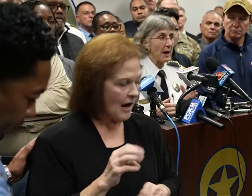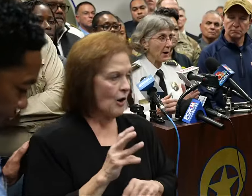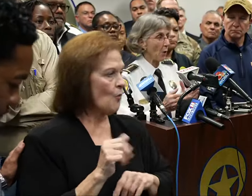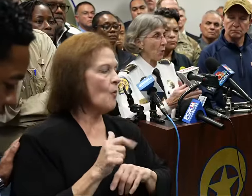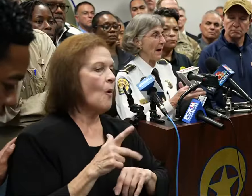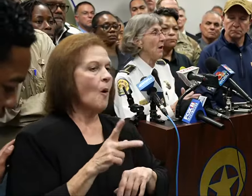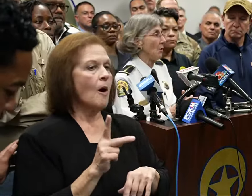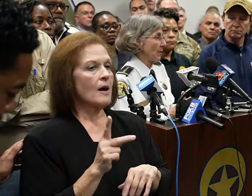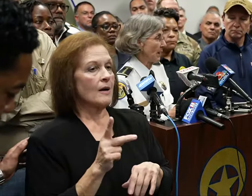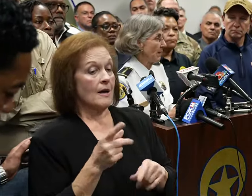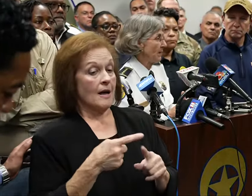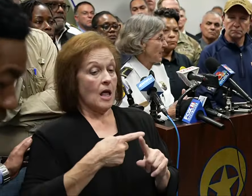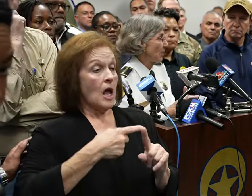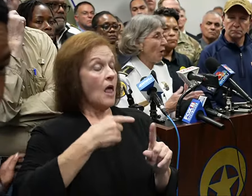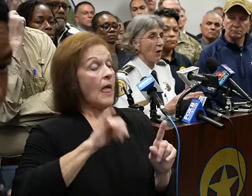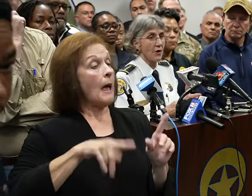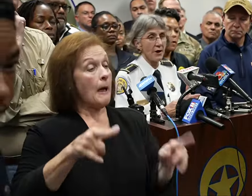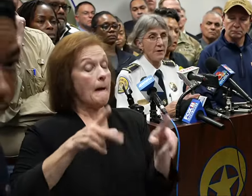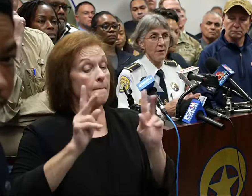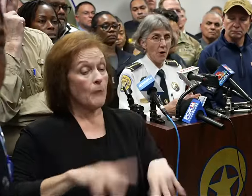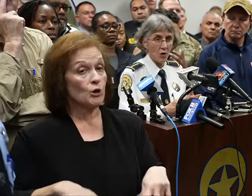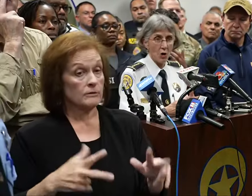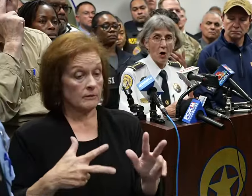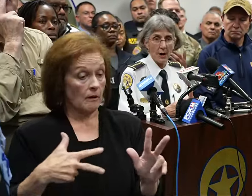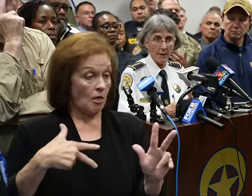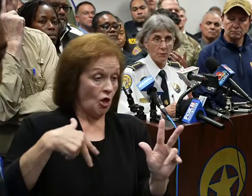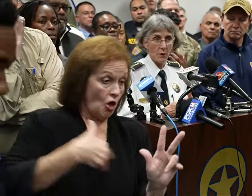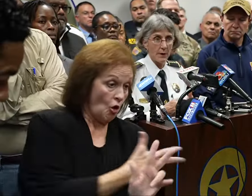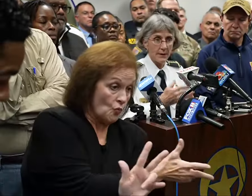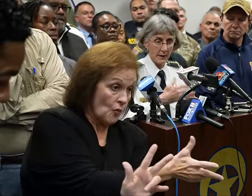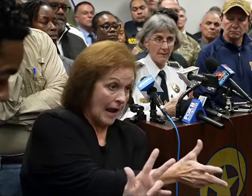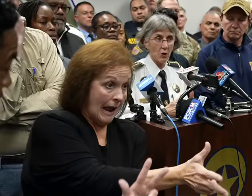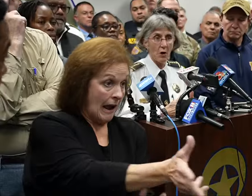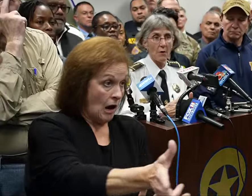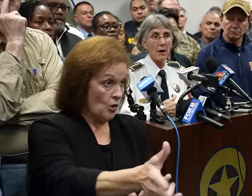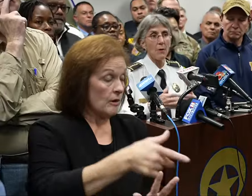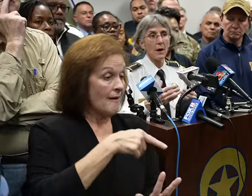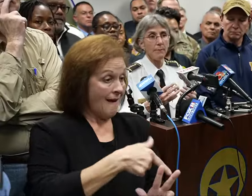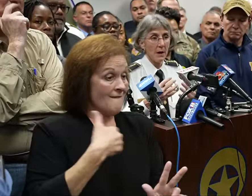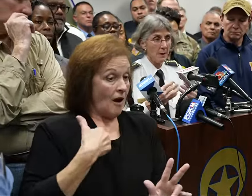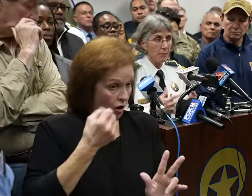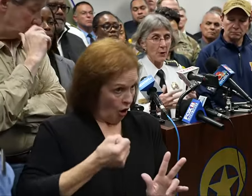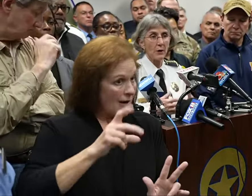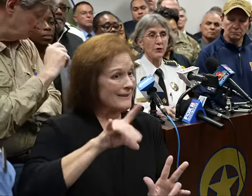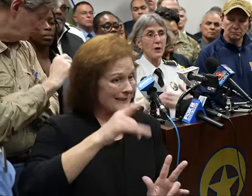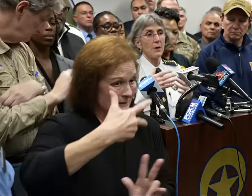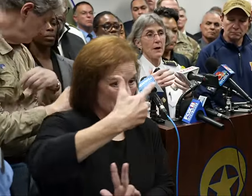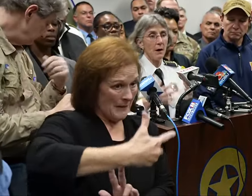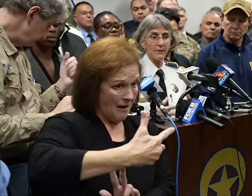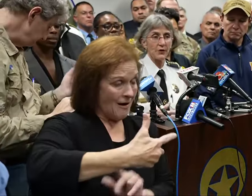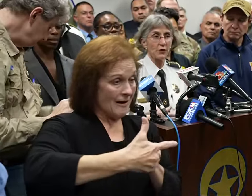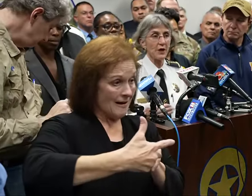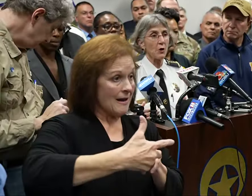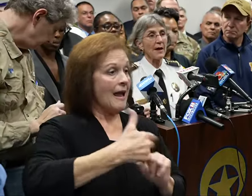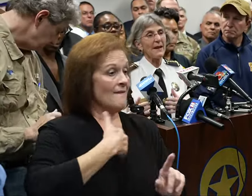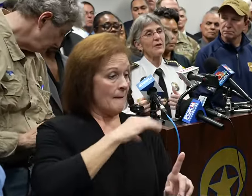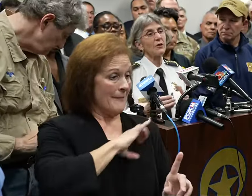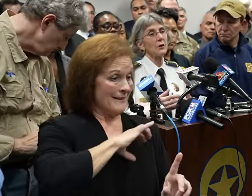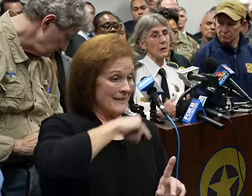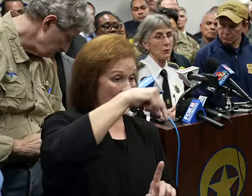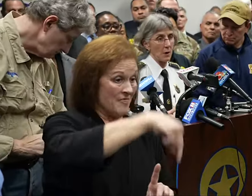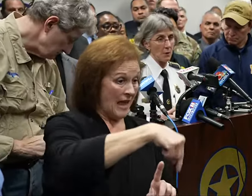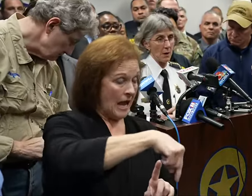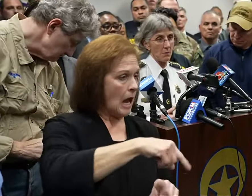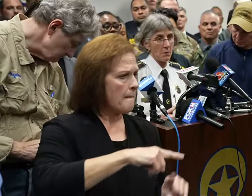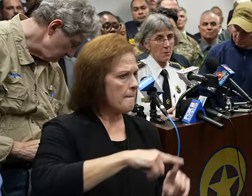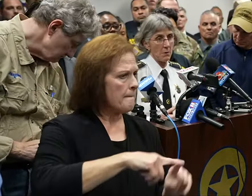and got around the hard target, where he did have a car there, we had barriers there, we had officers there, and they